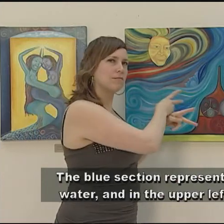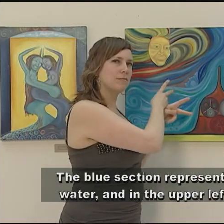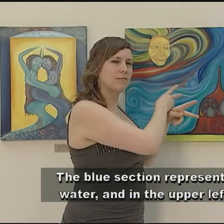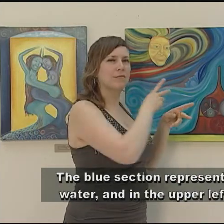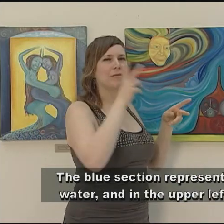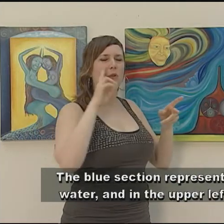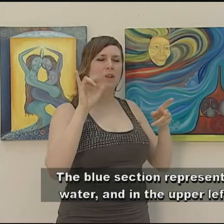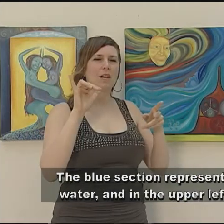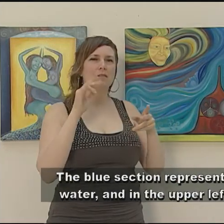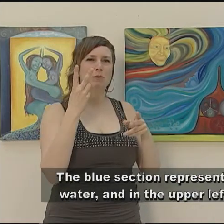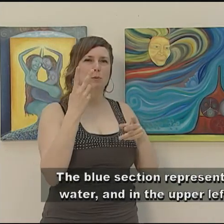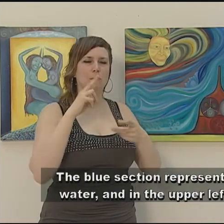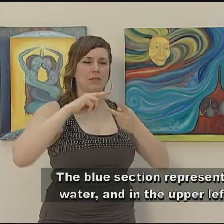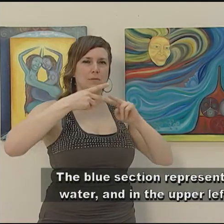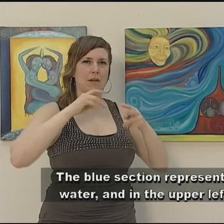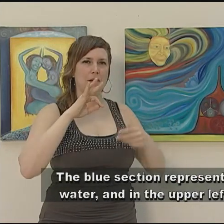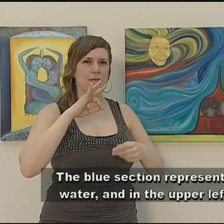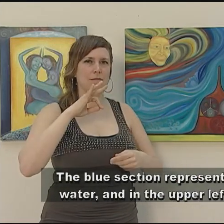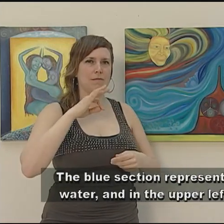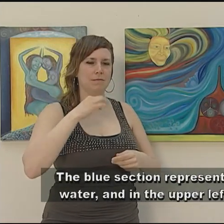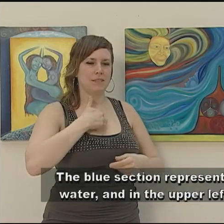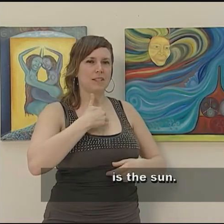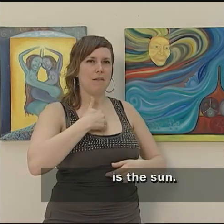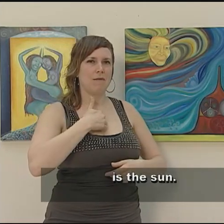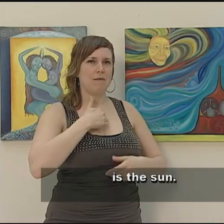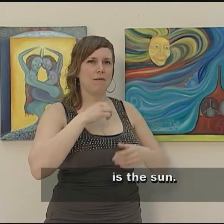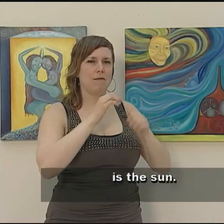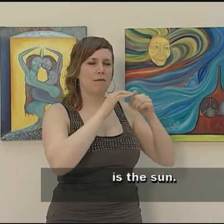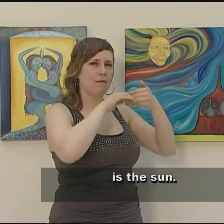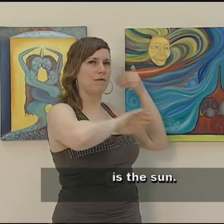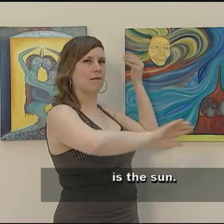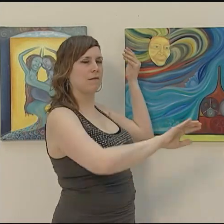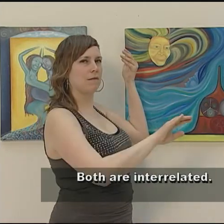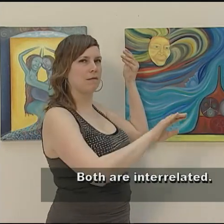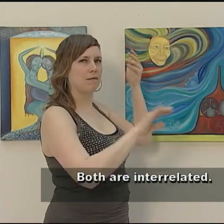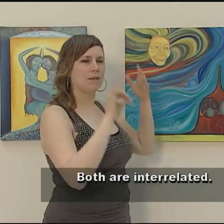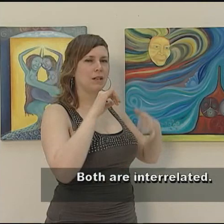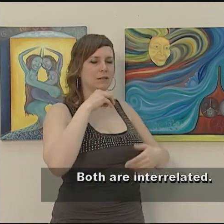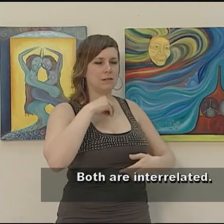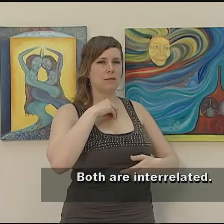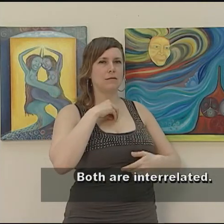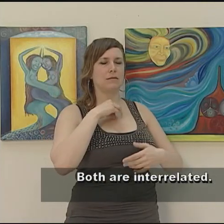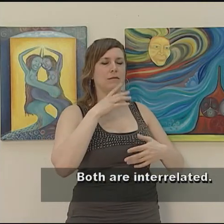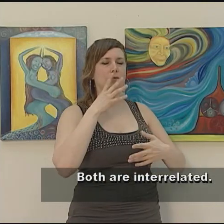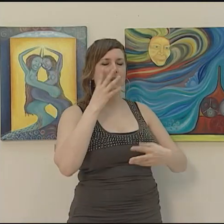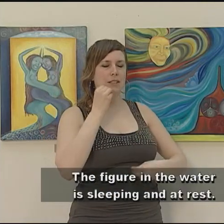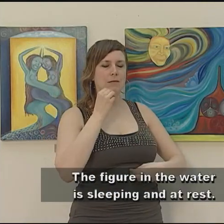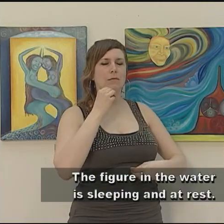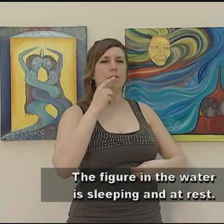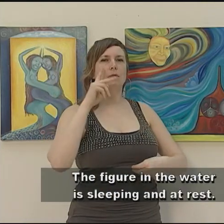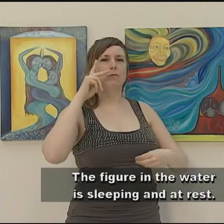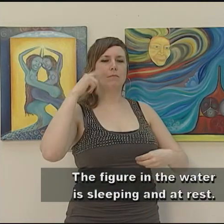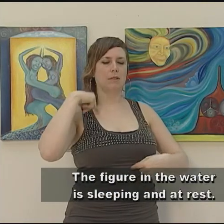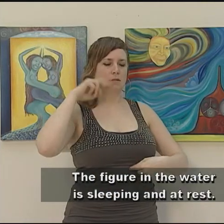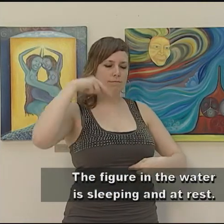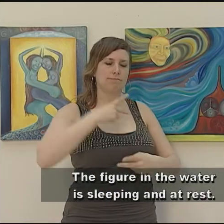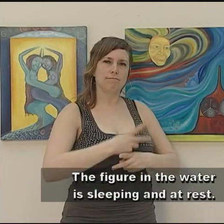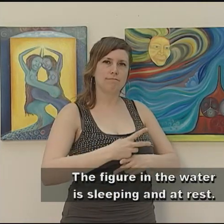blue section represents water, and in the upper left is the sun. Both are interrelated. The figure in the water is sleeping